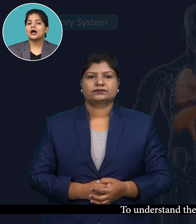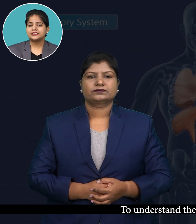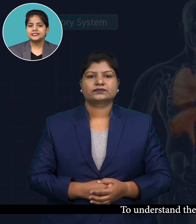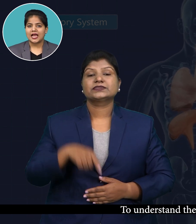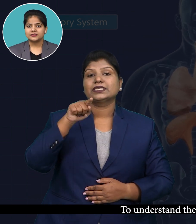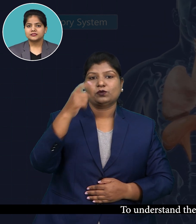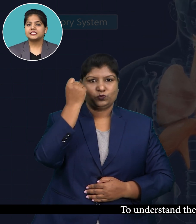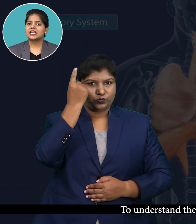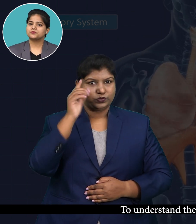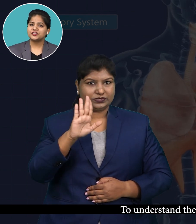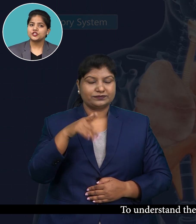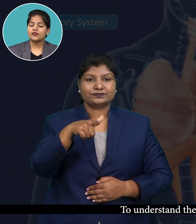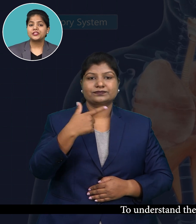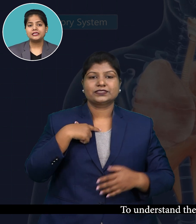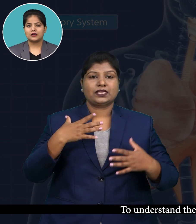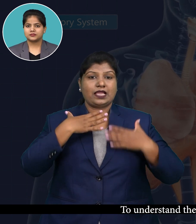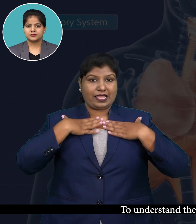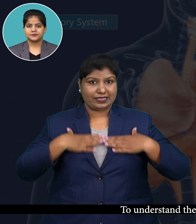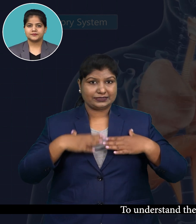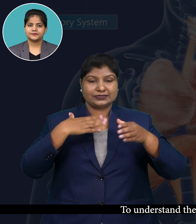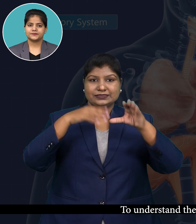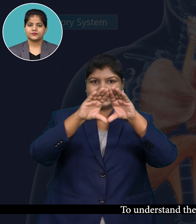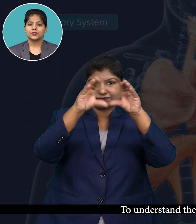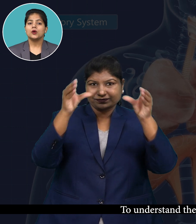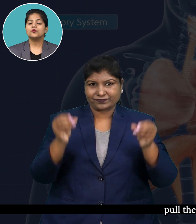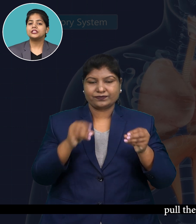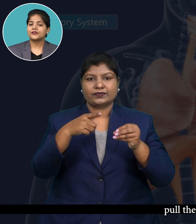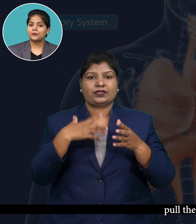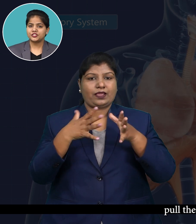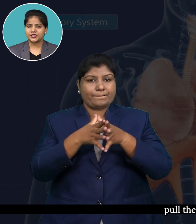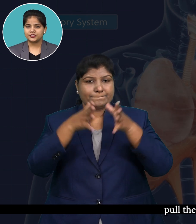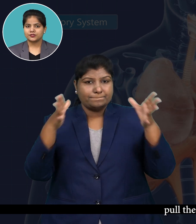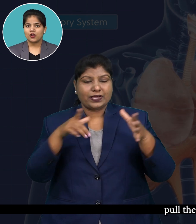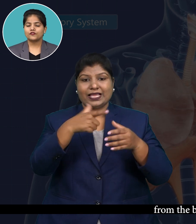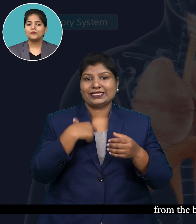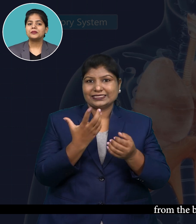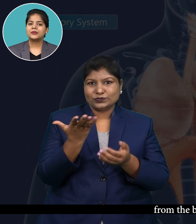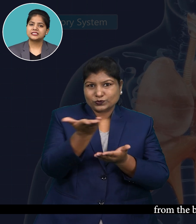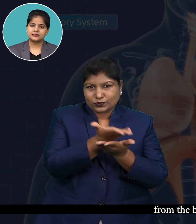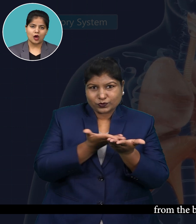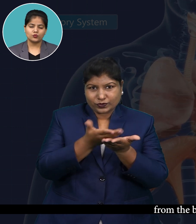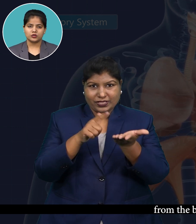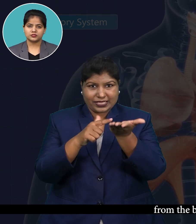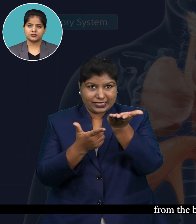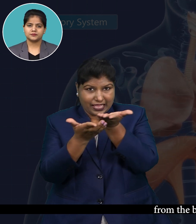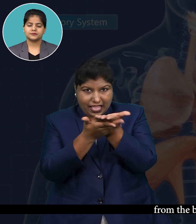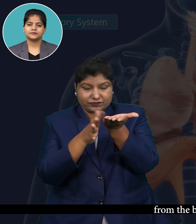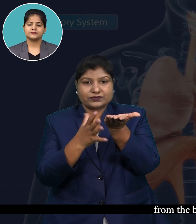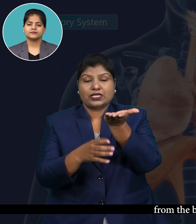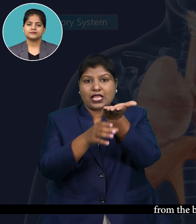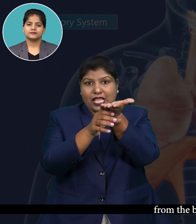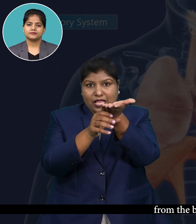To understand the expansion of the lungs, pull the rubber sheet from the base downwards